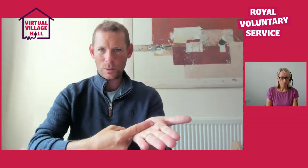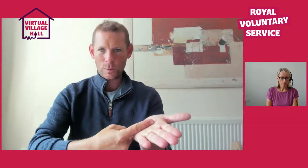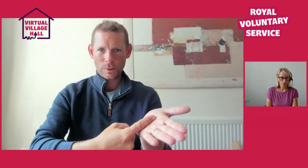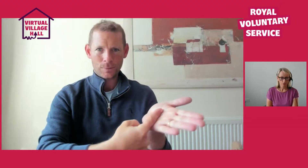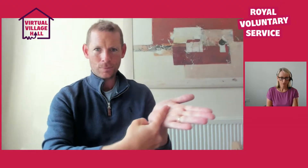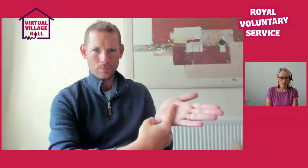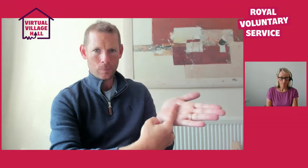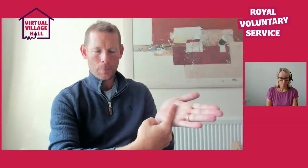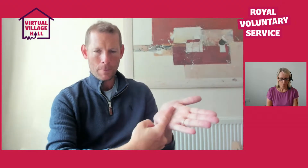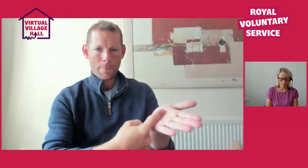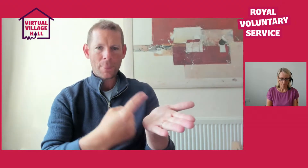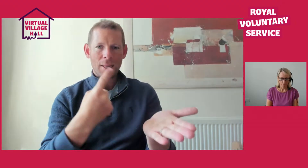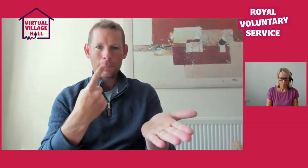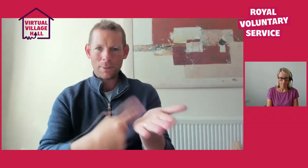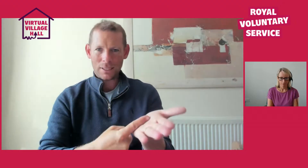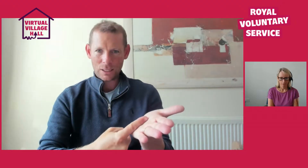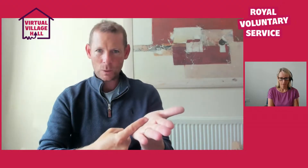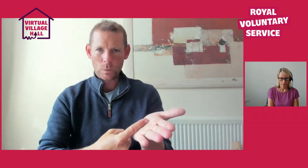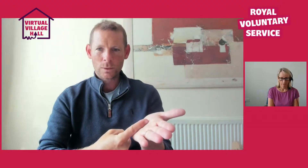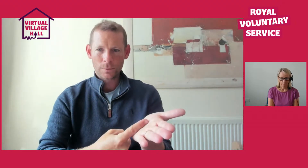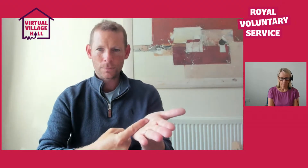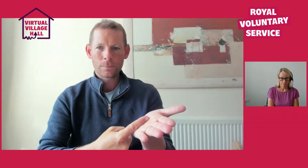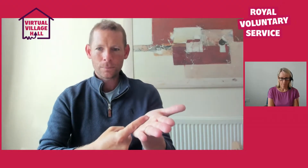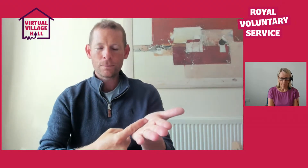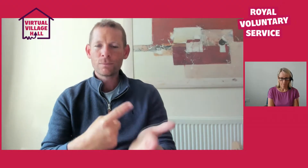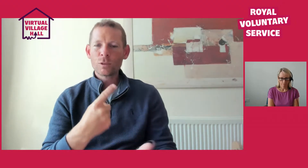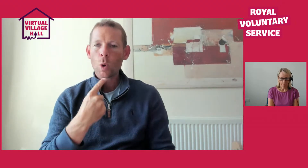or £2.